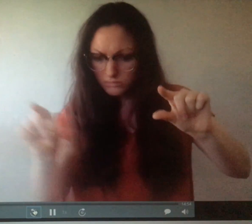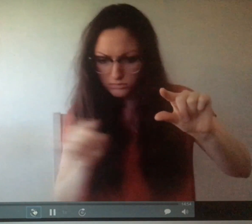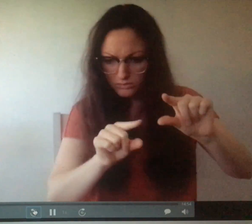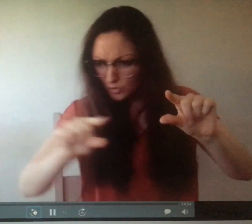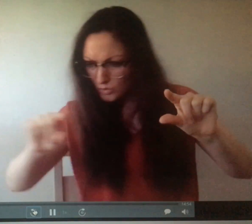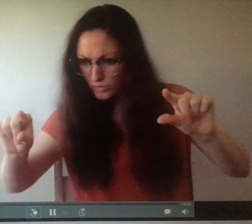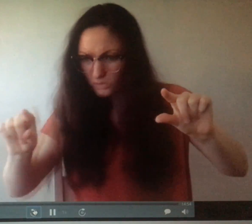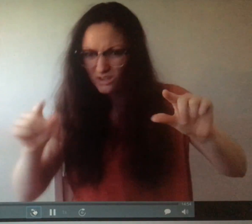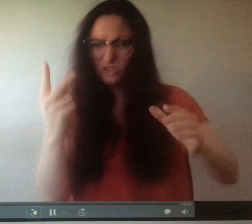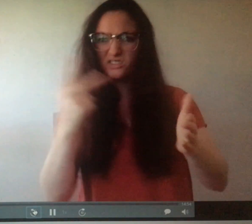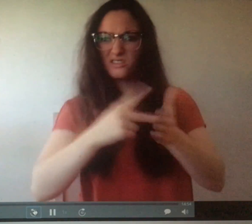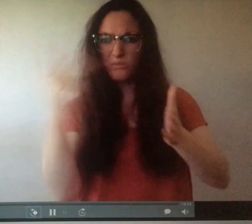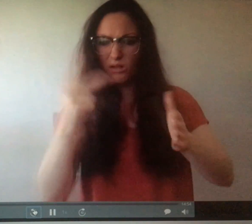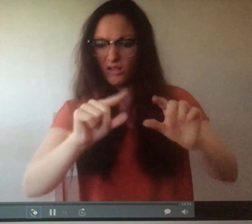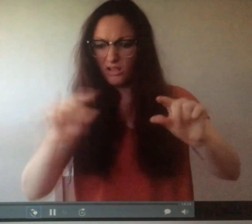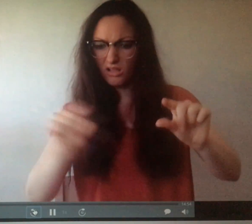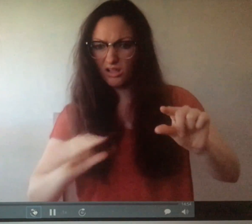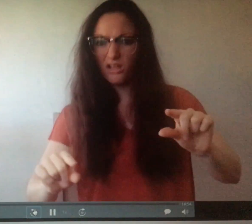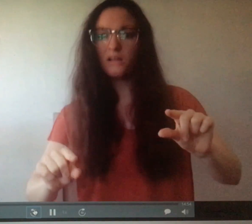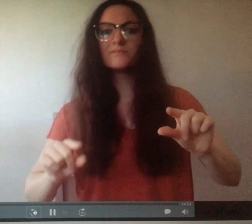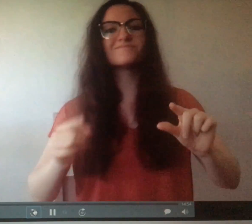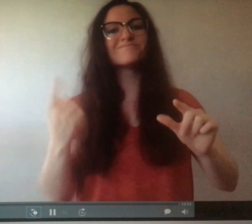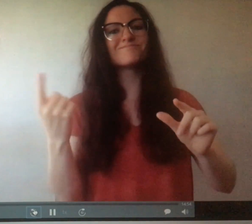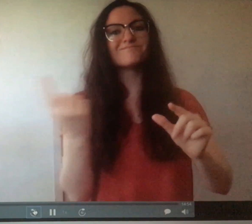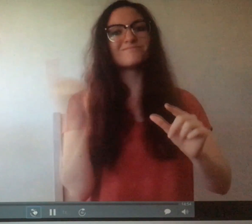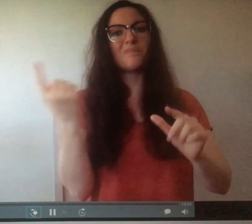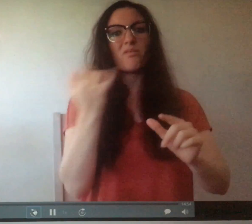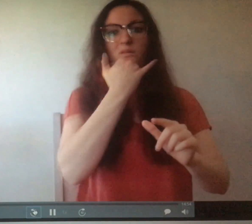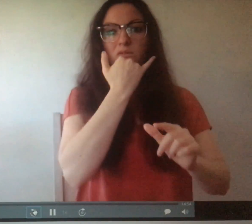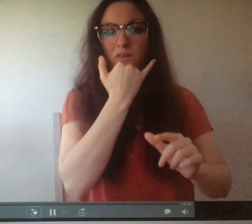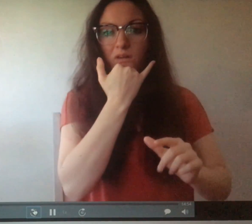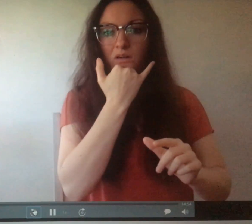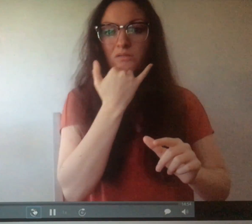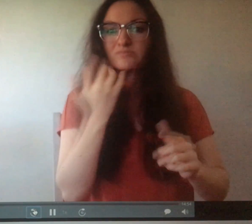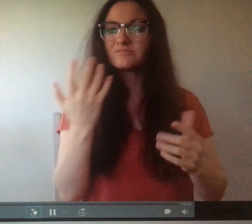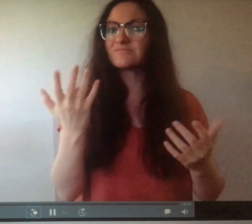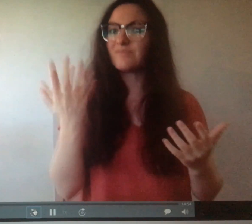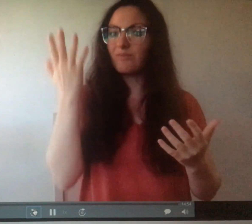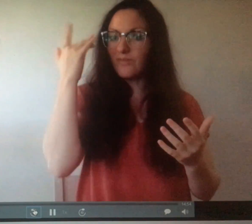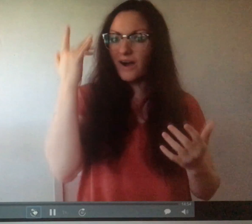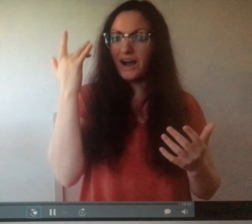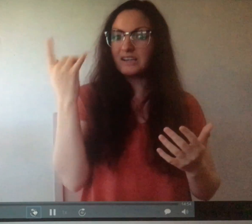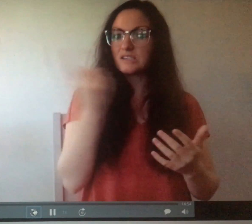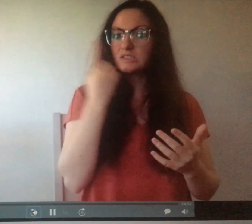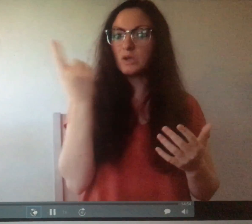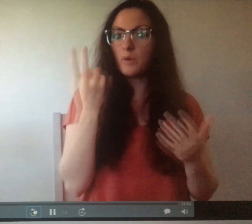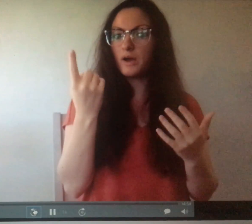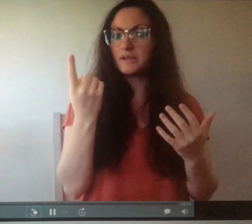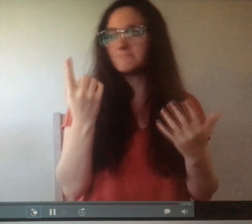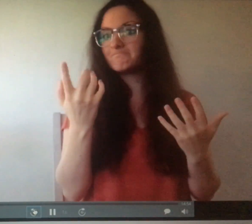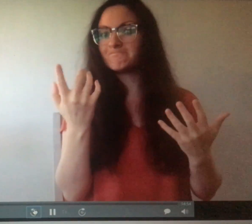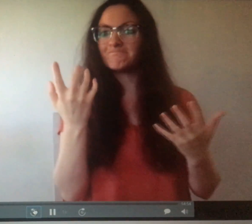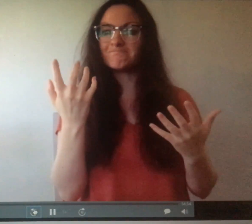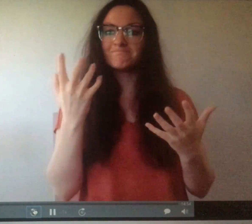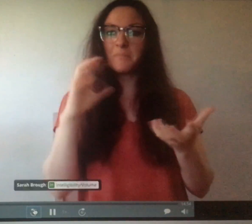set. Now, on Sunday when I ran this, I didn't know what the systematic bias was, but I knew that it was